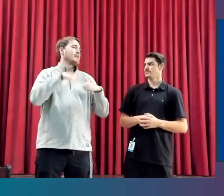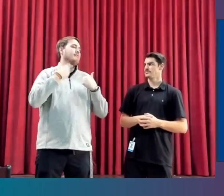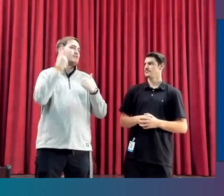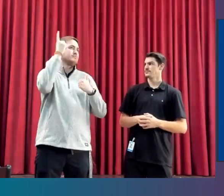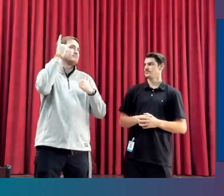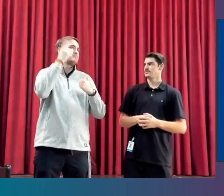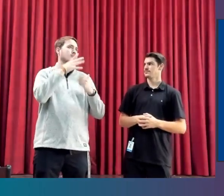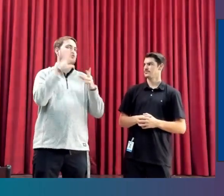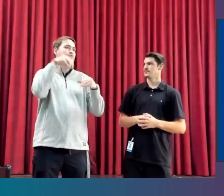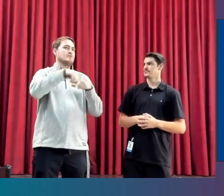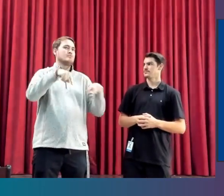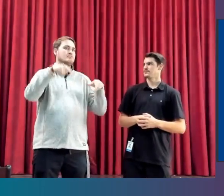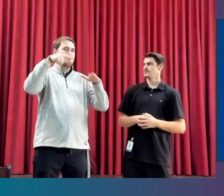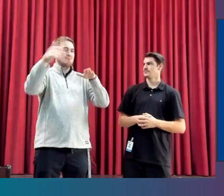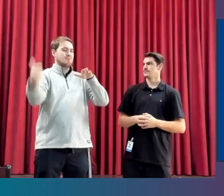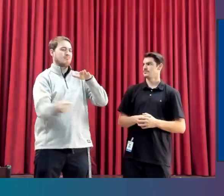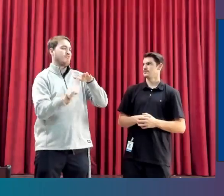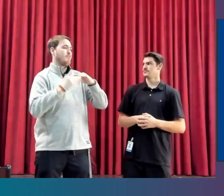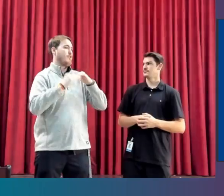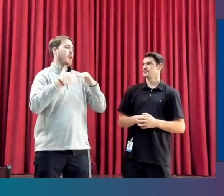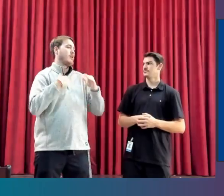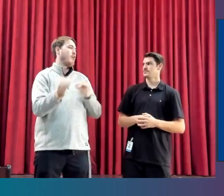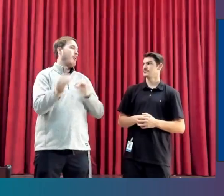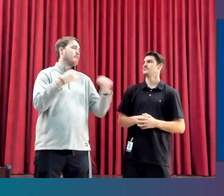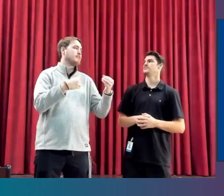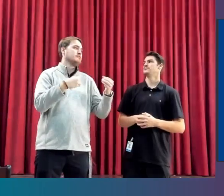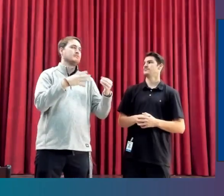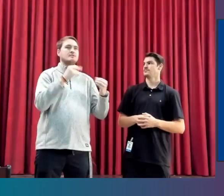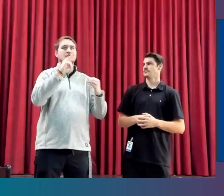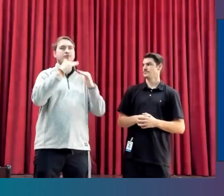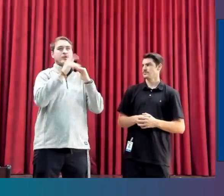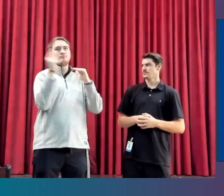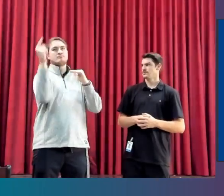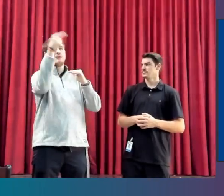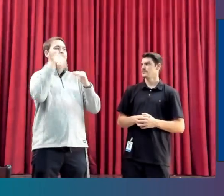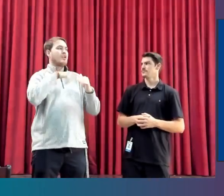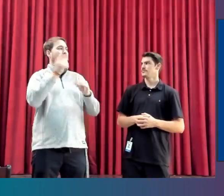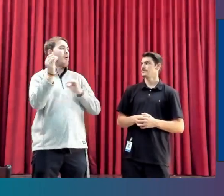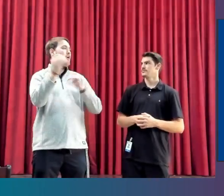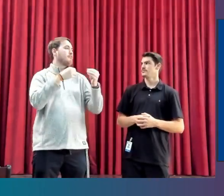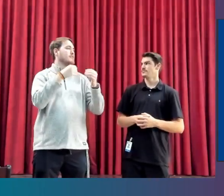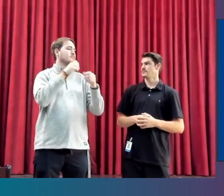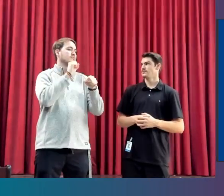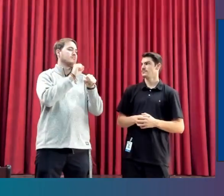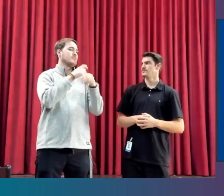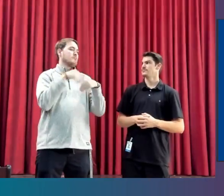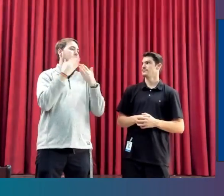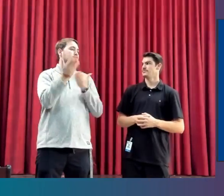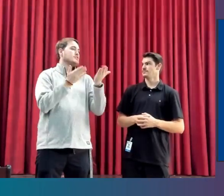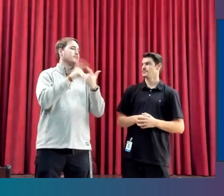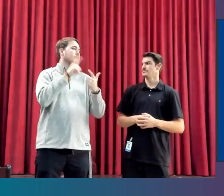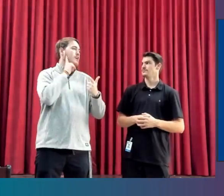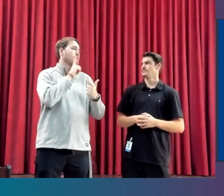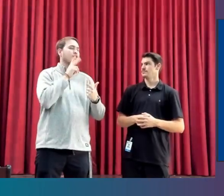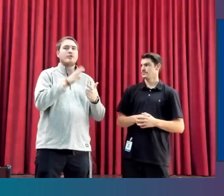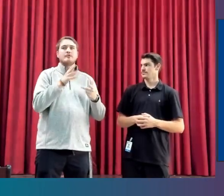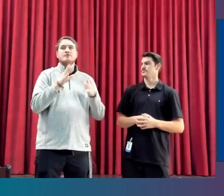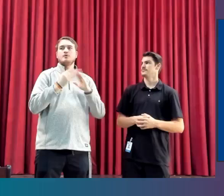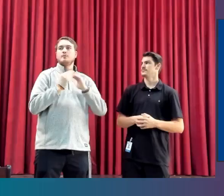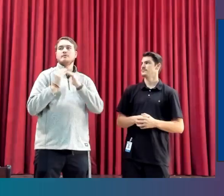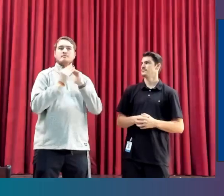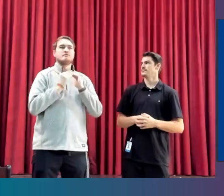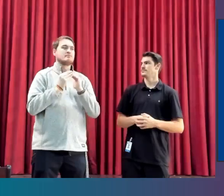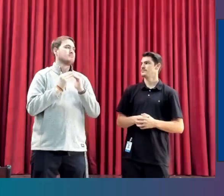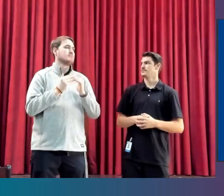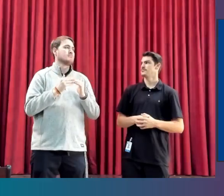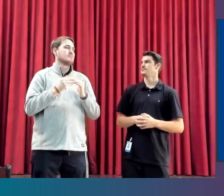for 55 and older deaf folks. That's included, and then under here we're able to have our office building. So then there